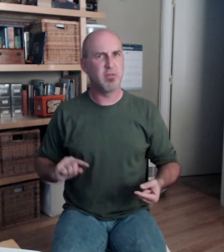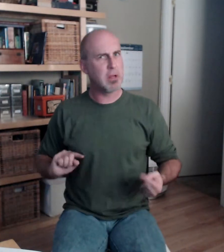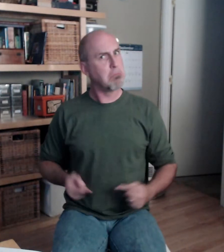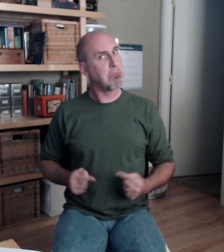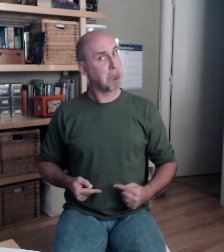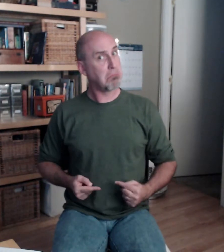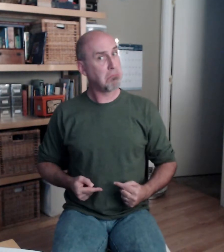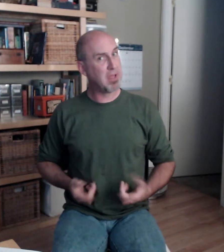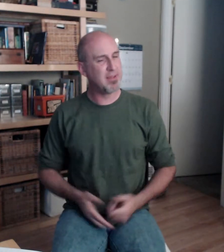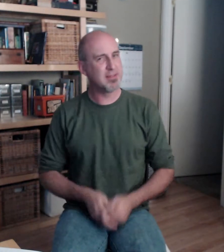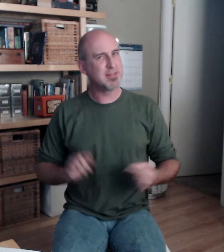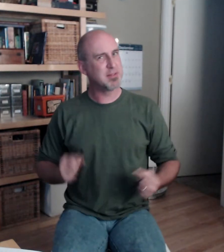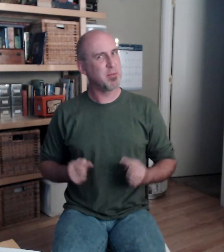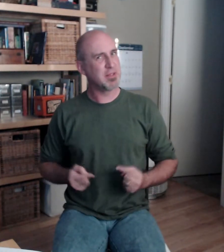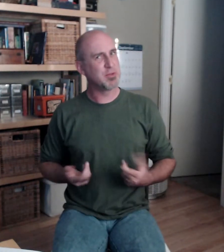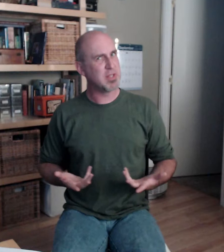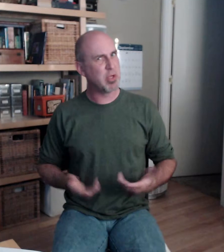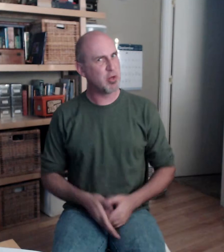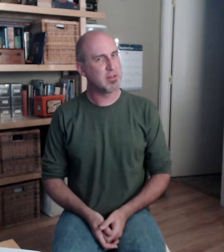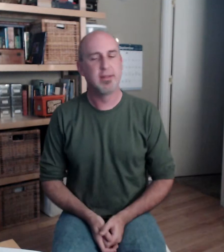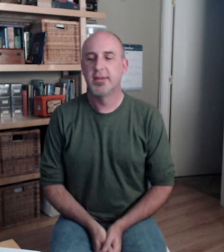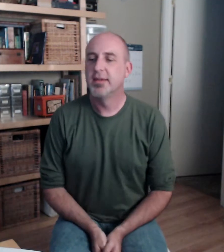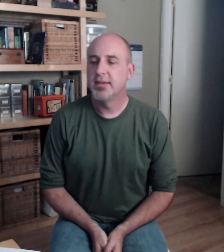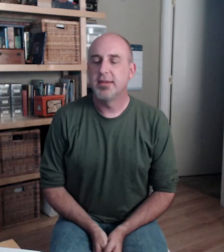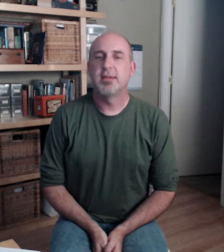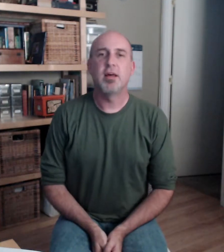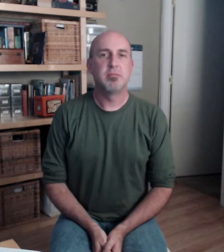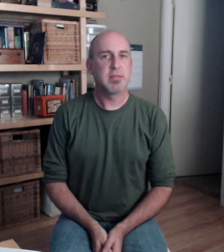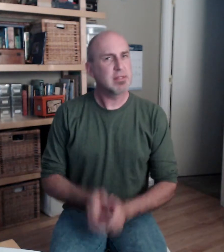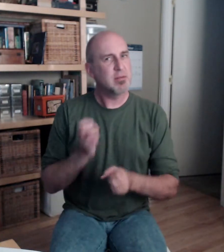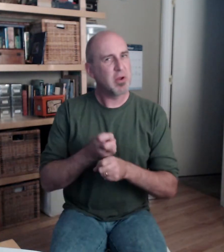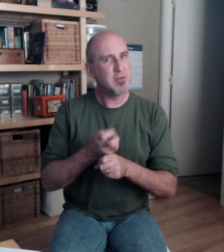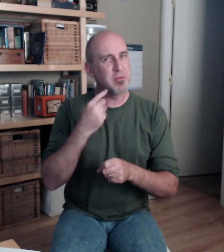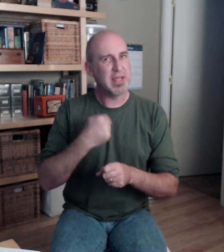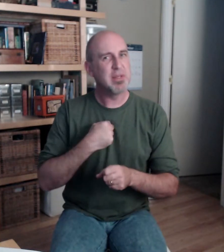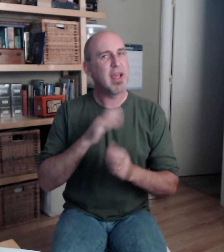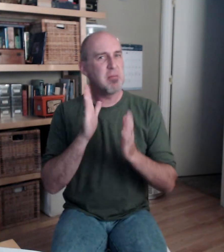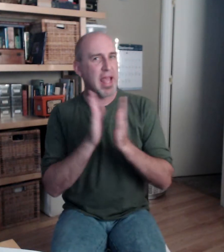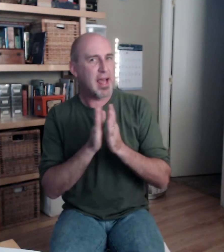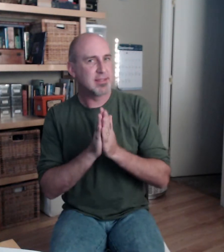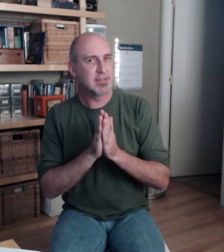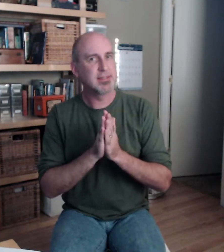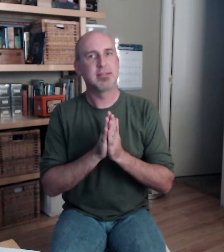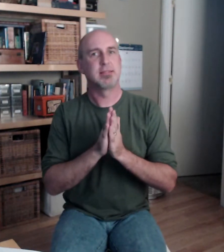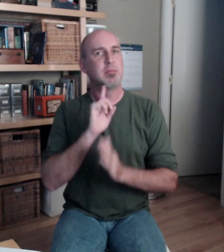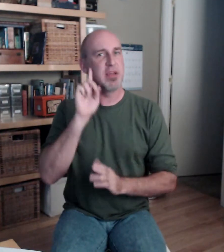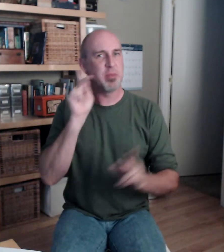frown. Does your stomach hurt? That's going to be hard for me. I'm gonna ask some deaf people